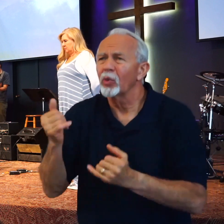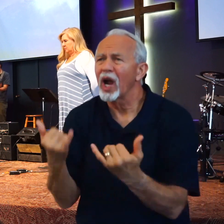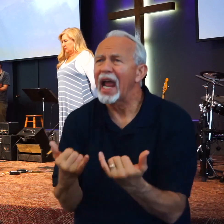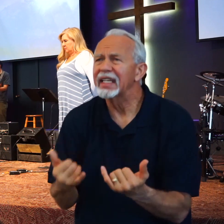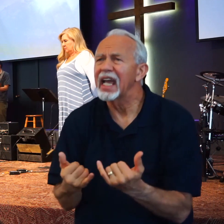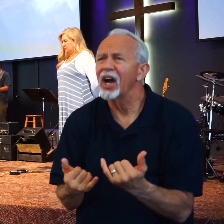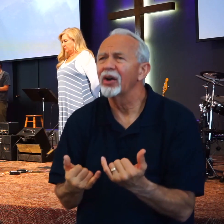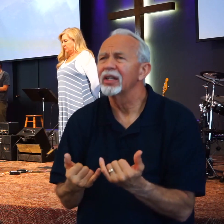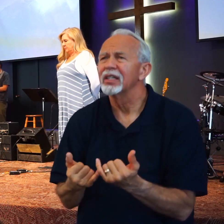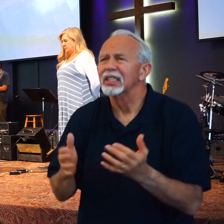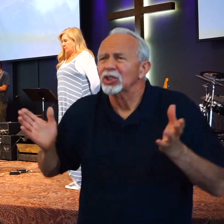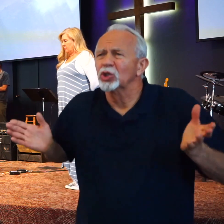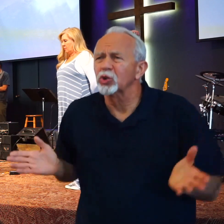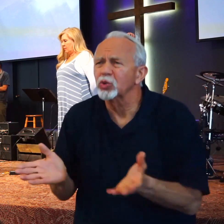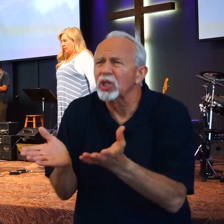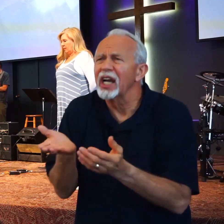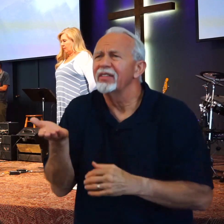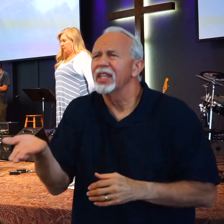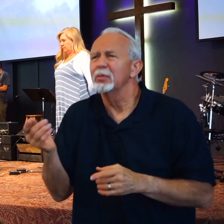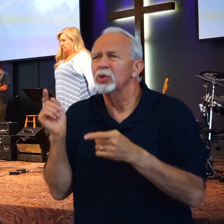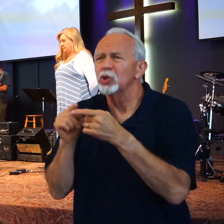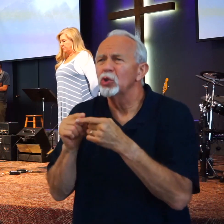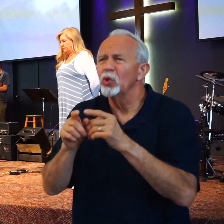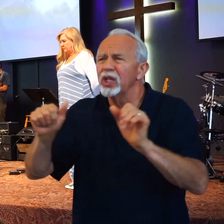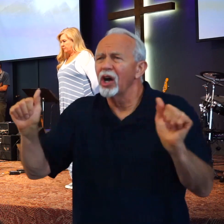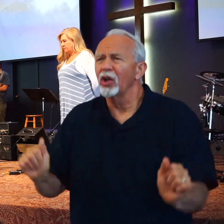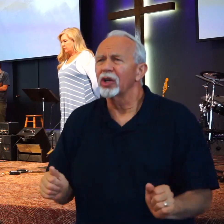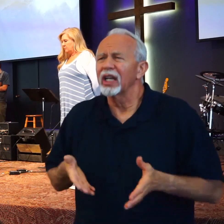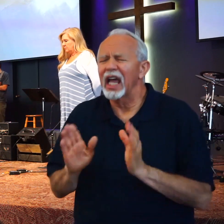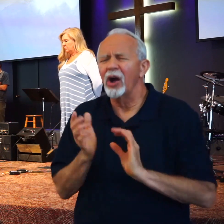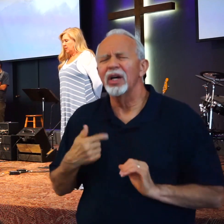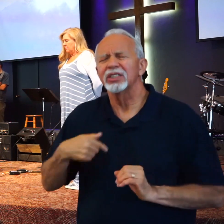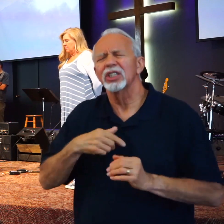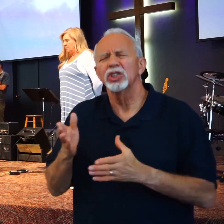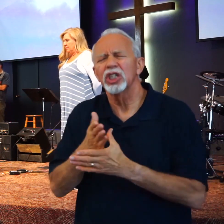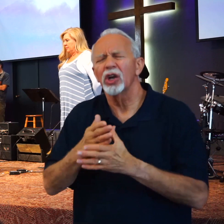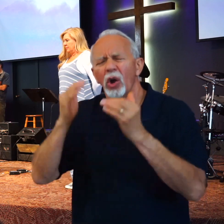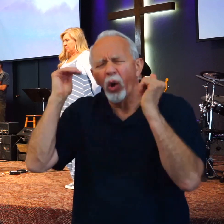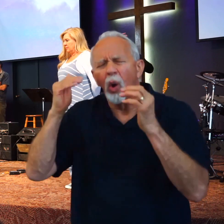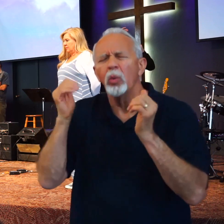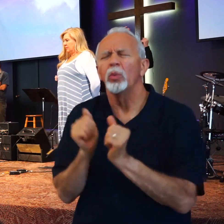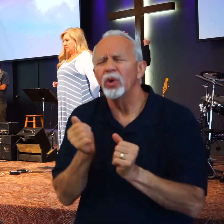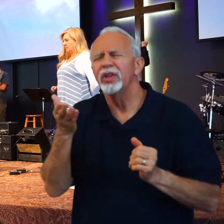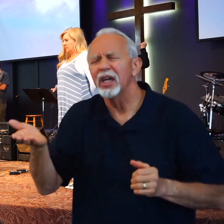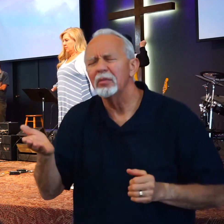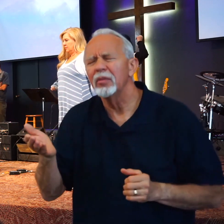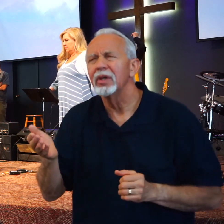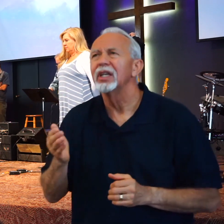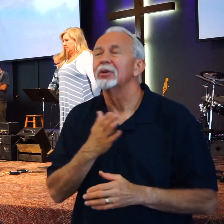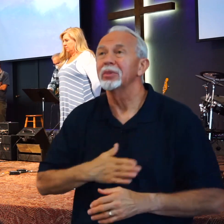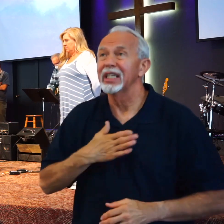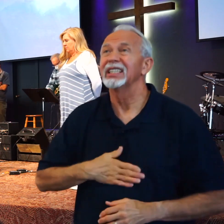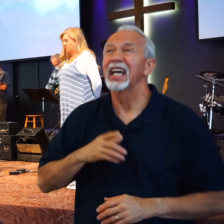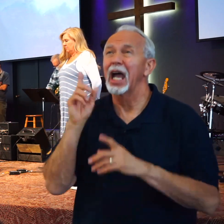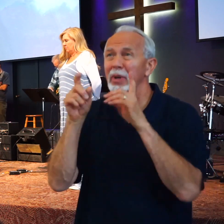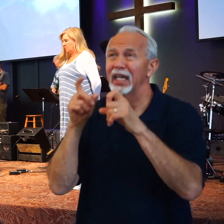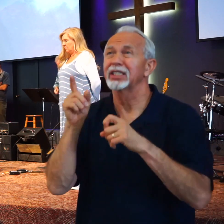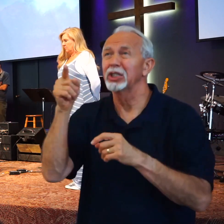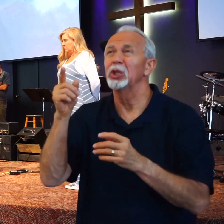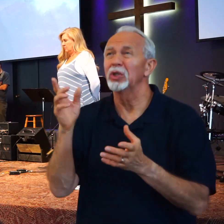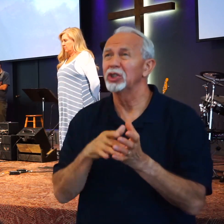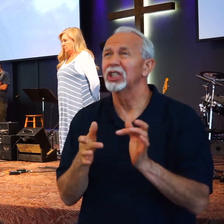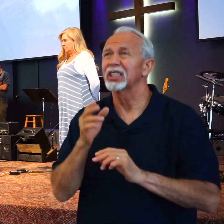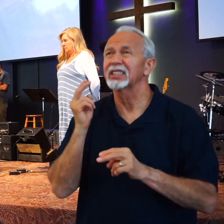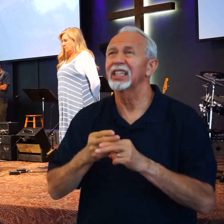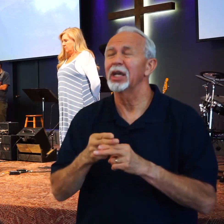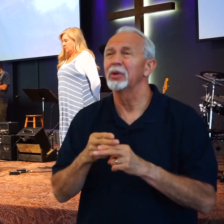would drive them to the altar and allow us to share hope with them, Father. Please, I'm asking you in Jesus' name, don't let